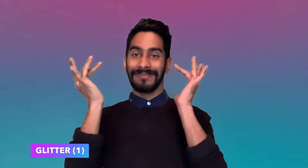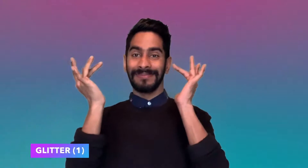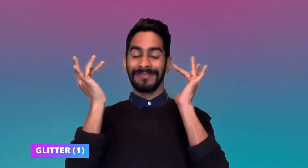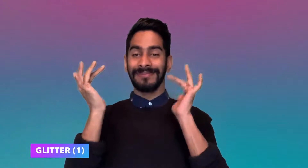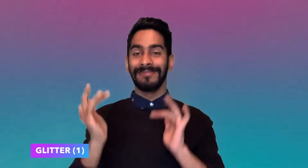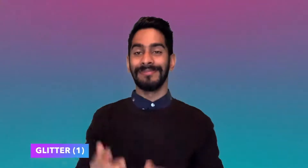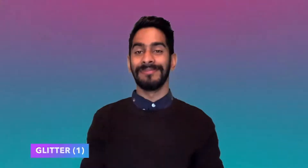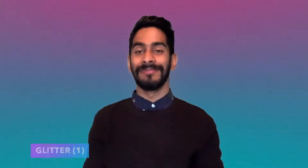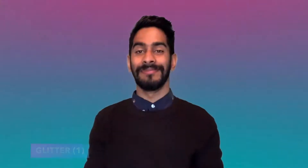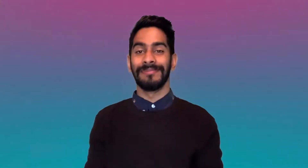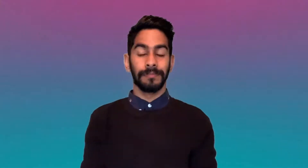Glitter.